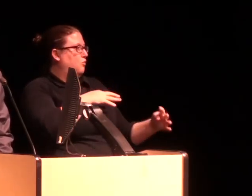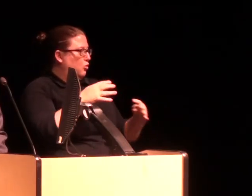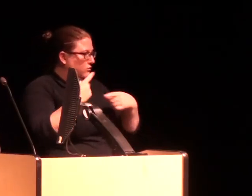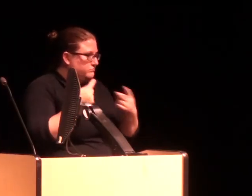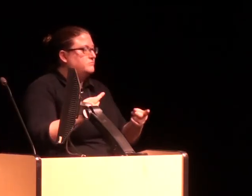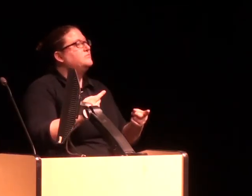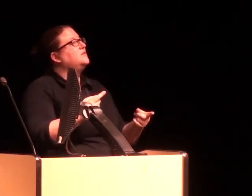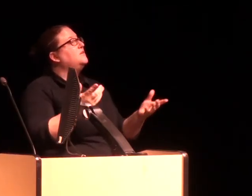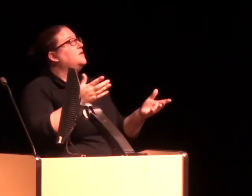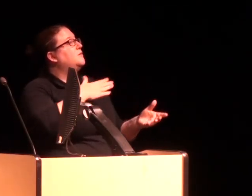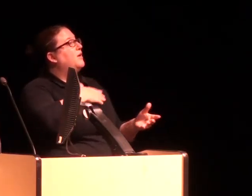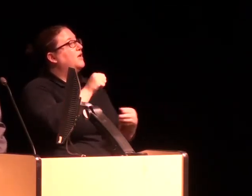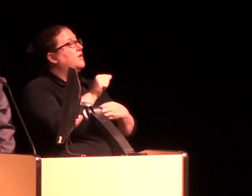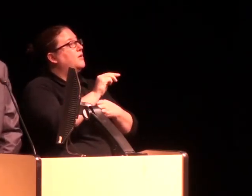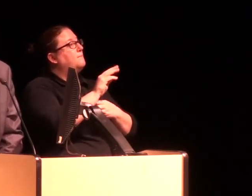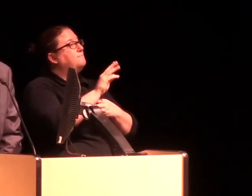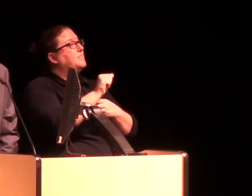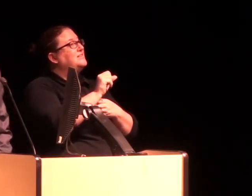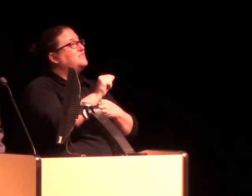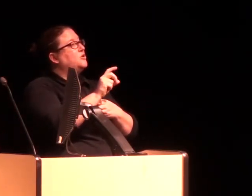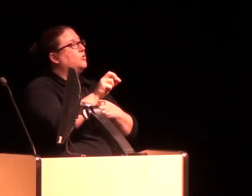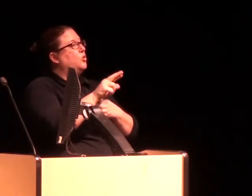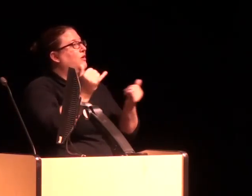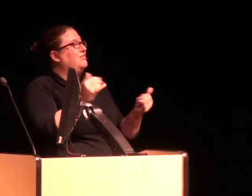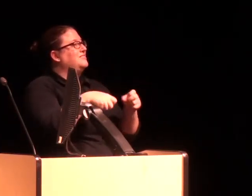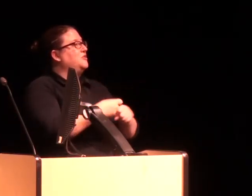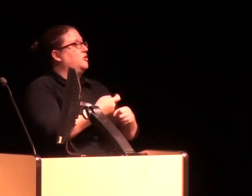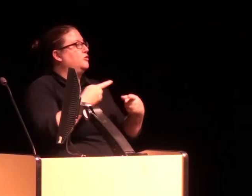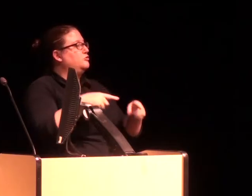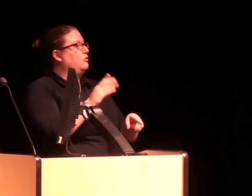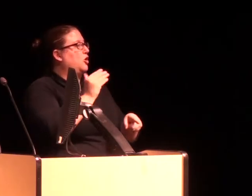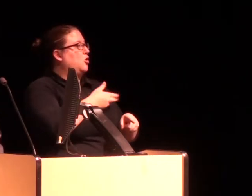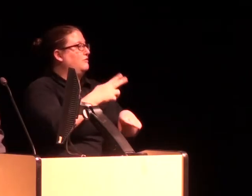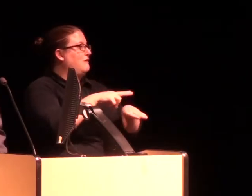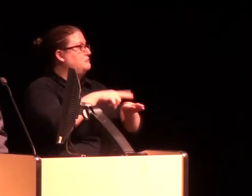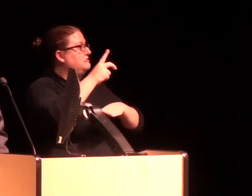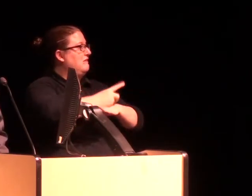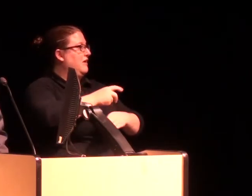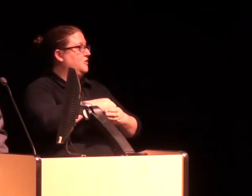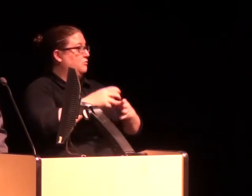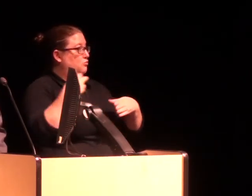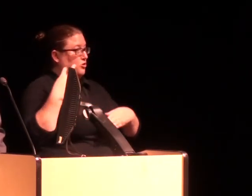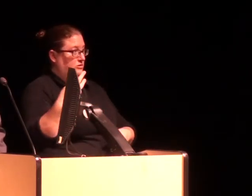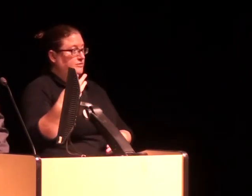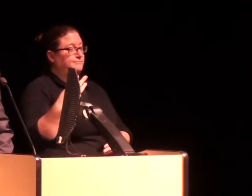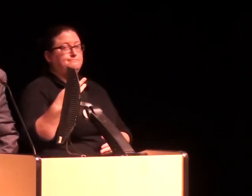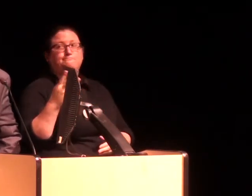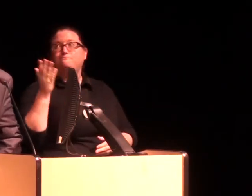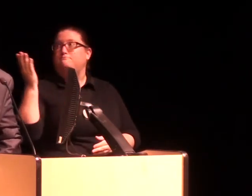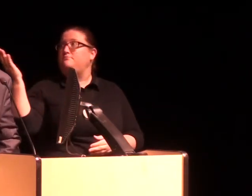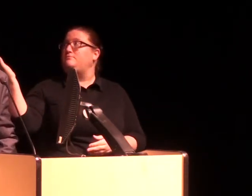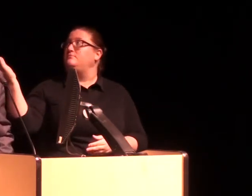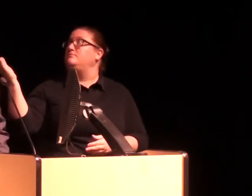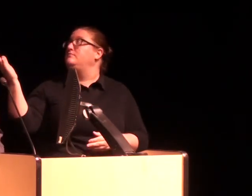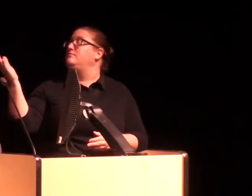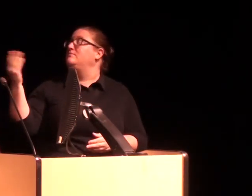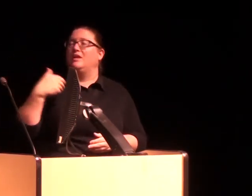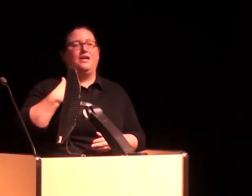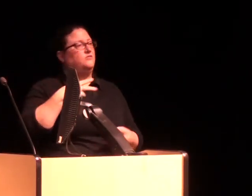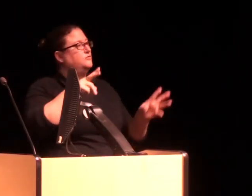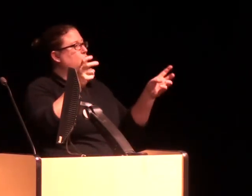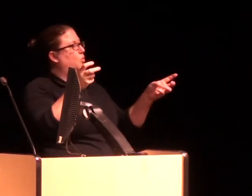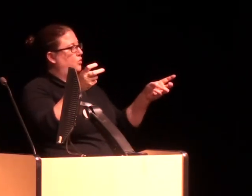my ambassador this year during our National Day in Washington. And I think this quote